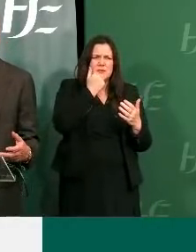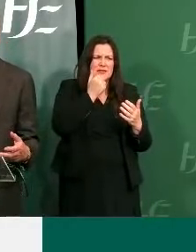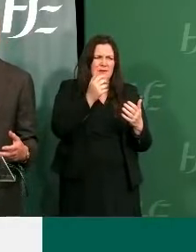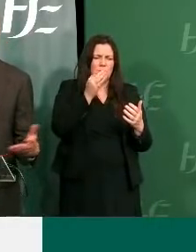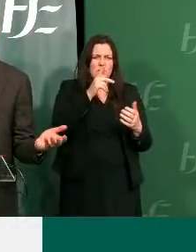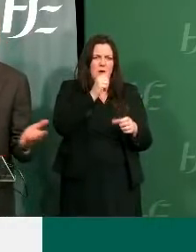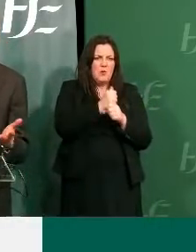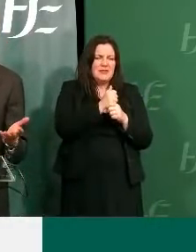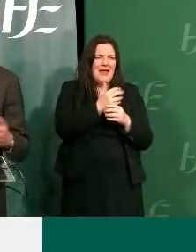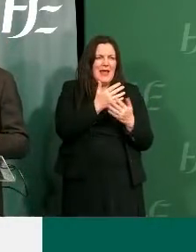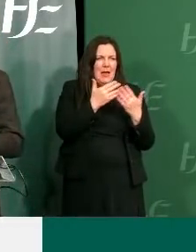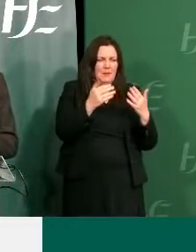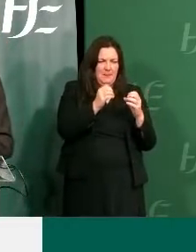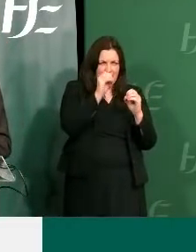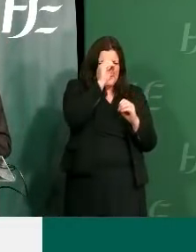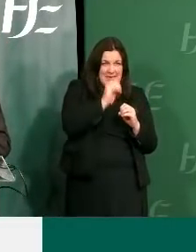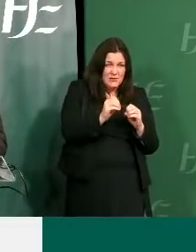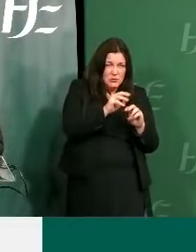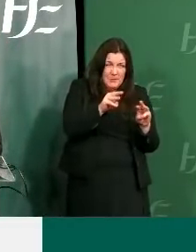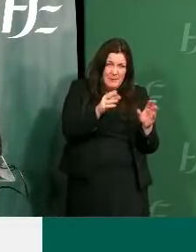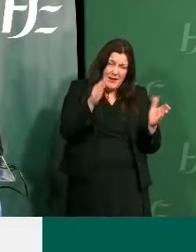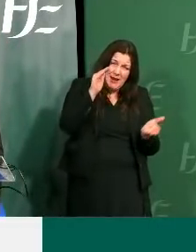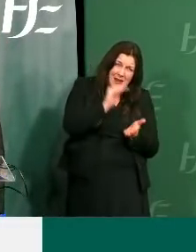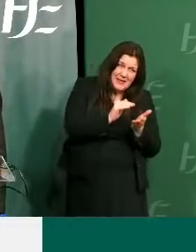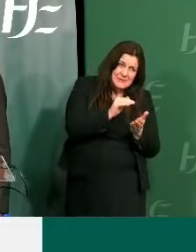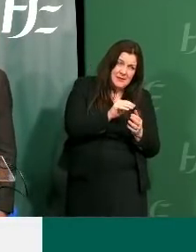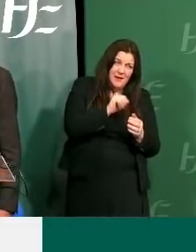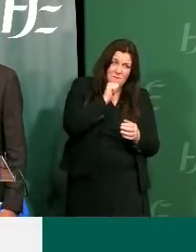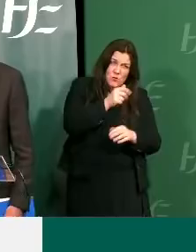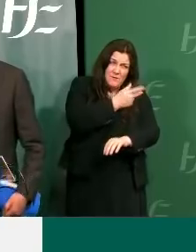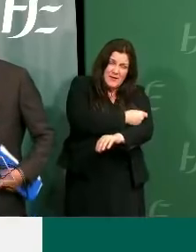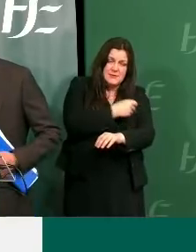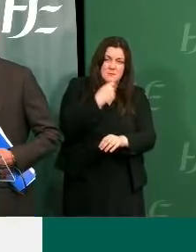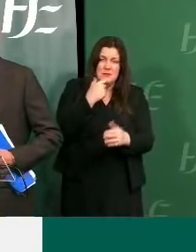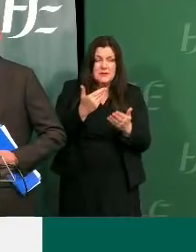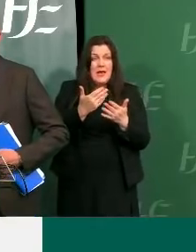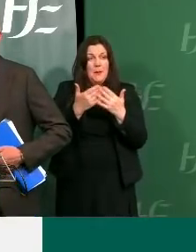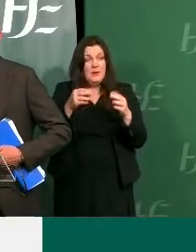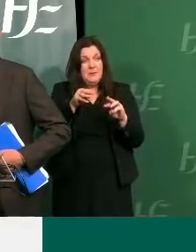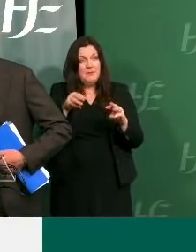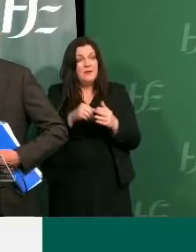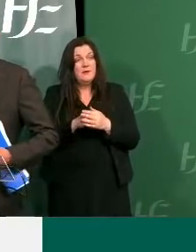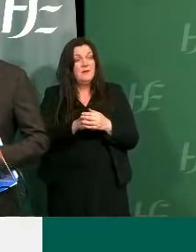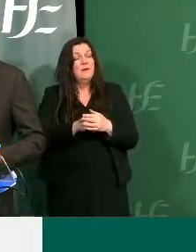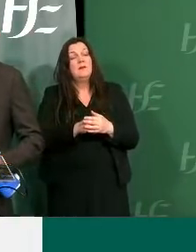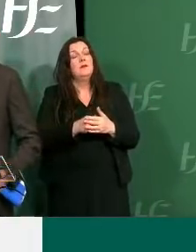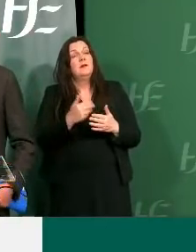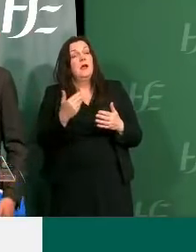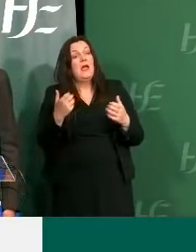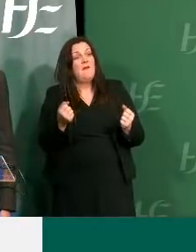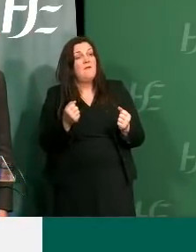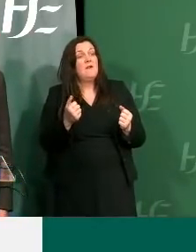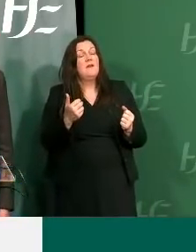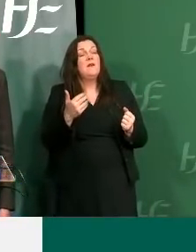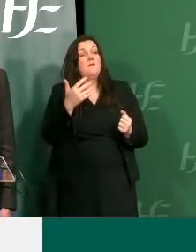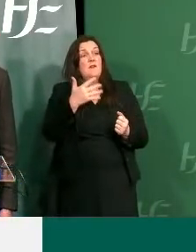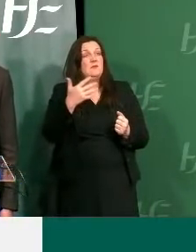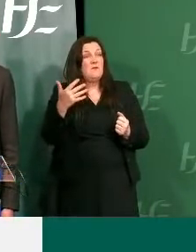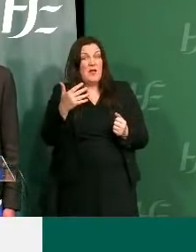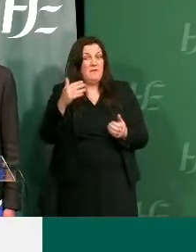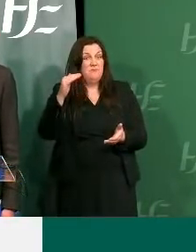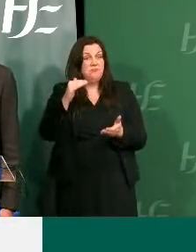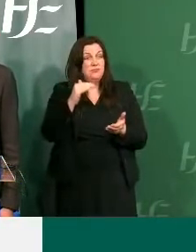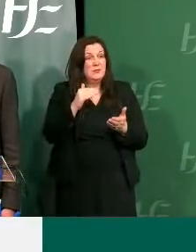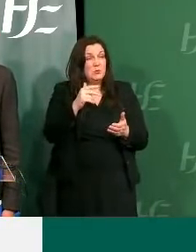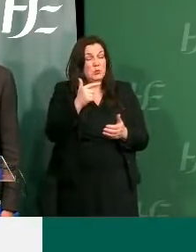hospitalization, and we talk during the peak, for every 1,000 cases we had, there were 55 hospitalized, and that fell to 25. But of course,